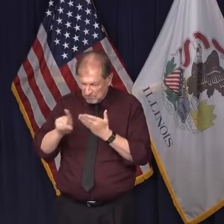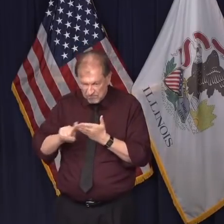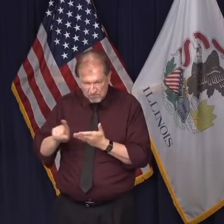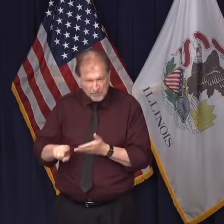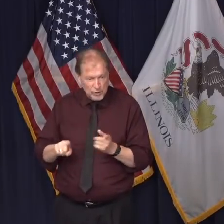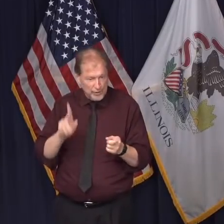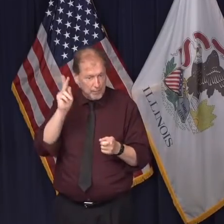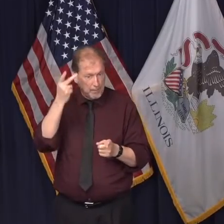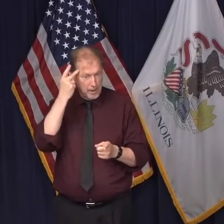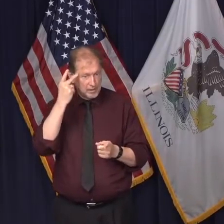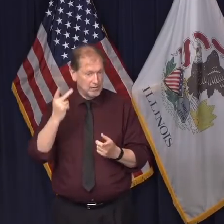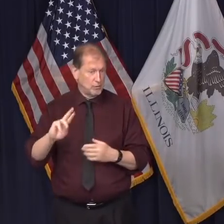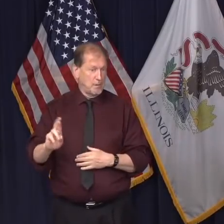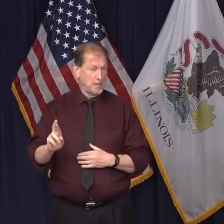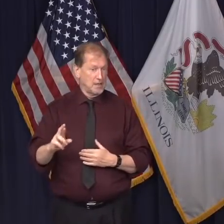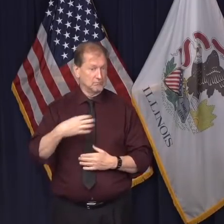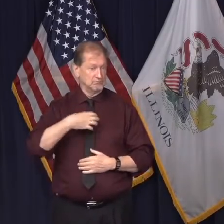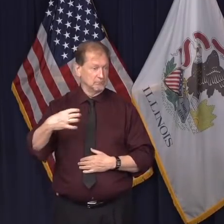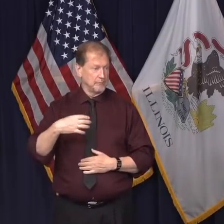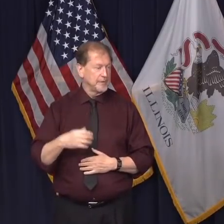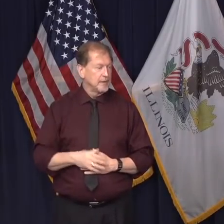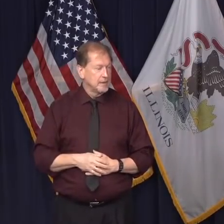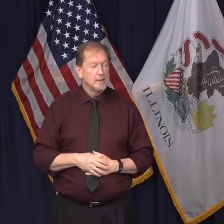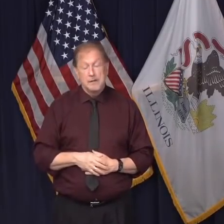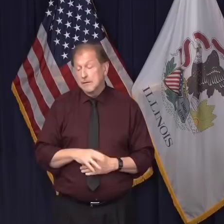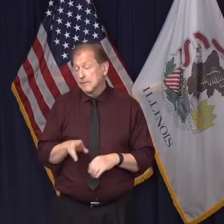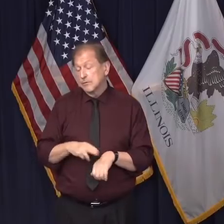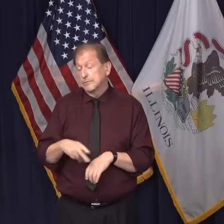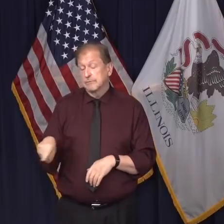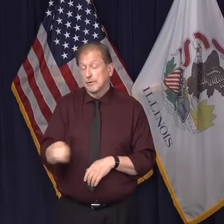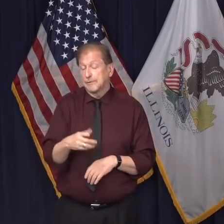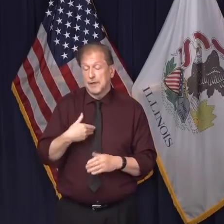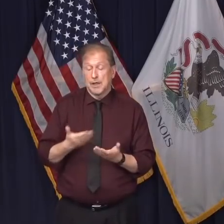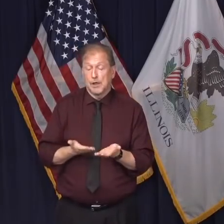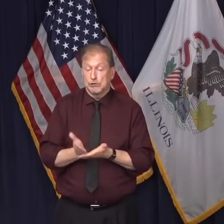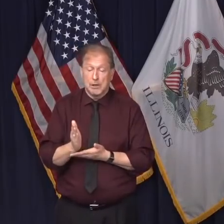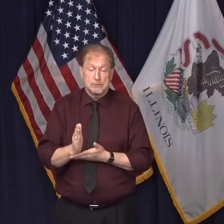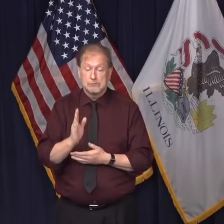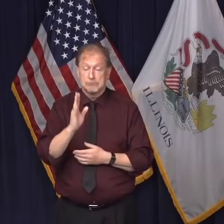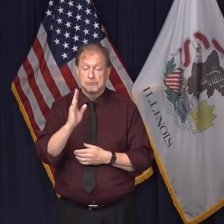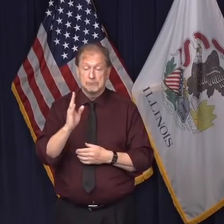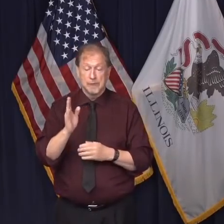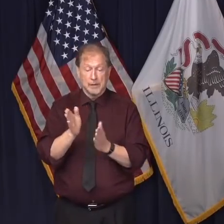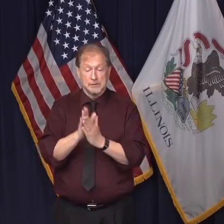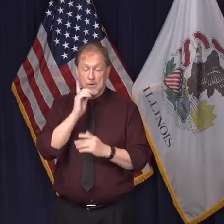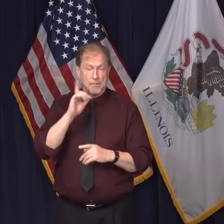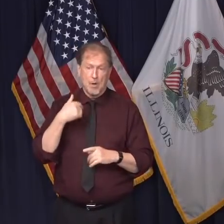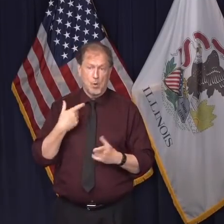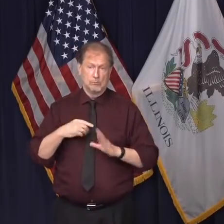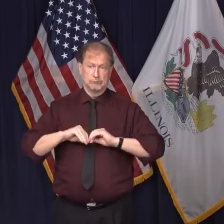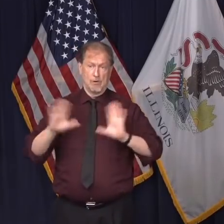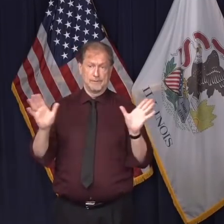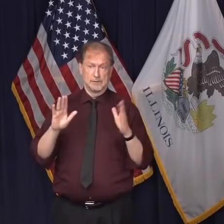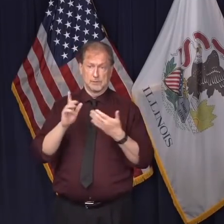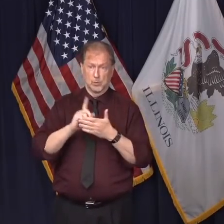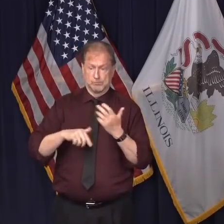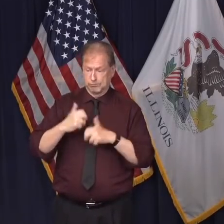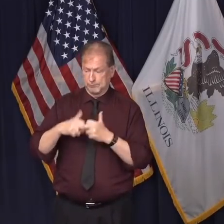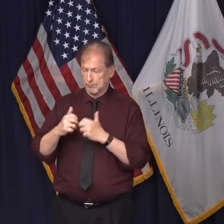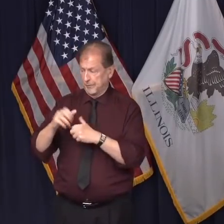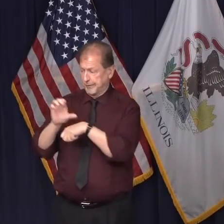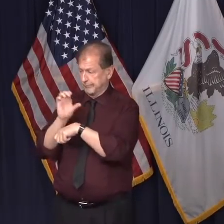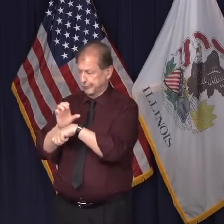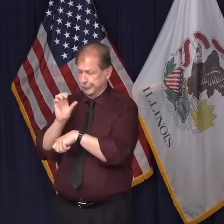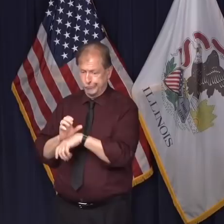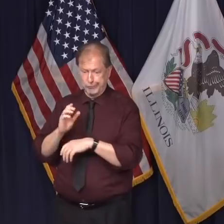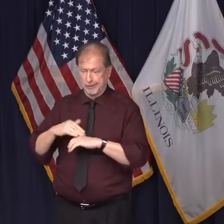Republicans? Of course, that's the right of anybody, but I will just say that we've been very transparent about what the challenges are. If